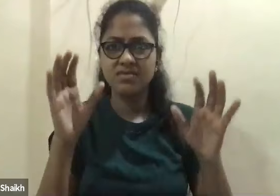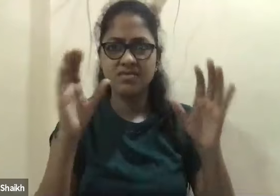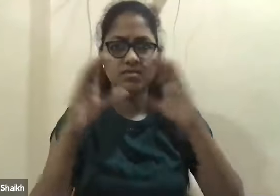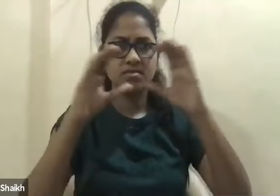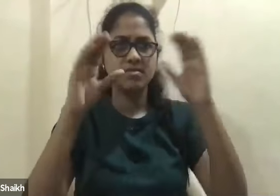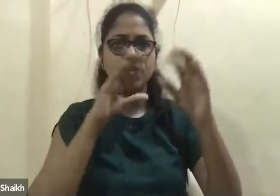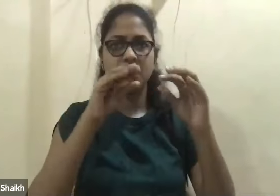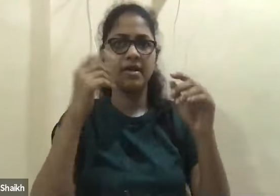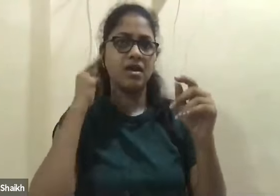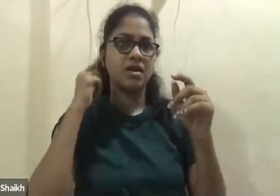Yes.